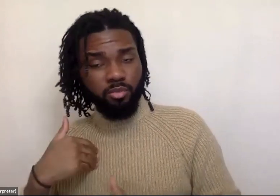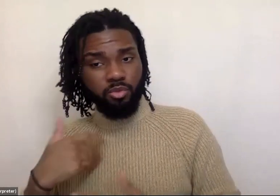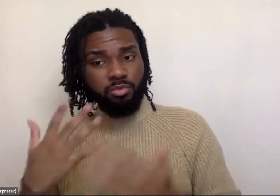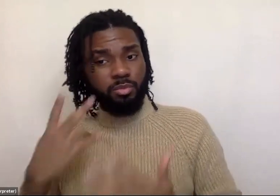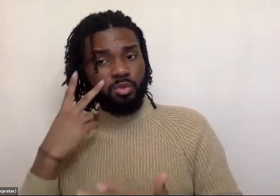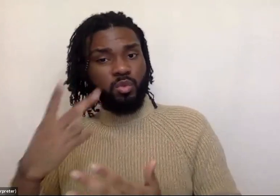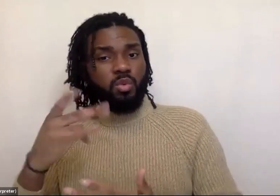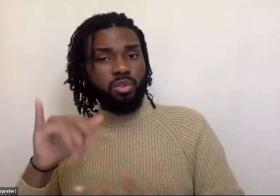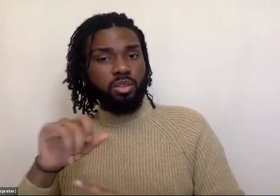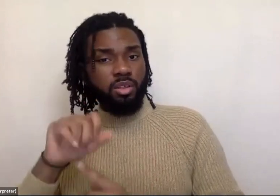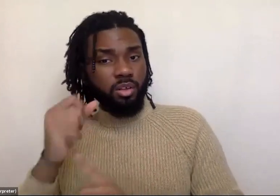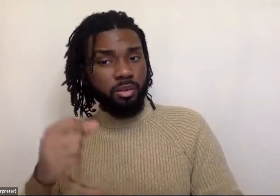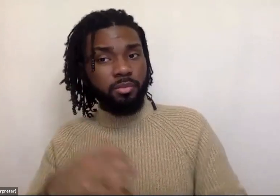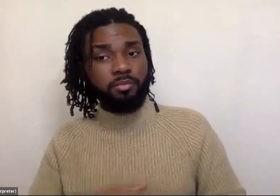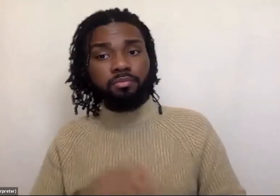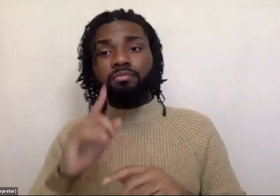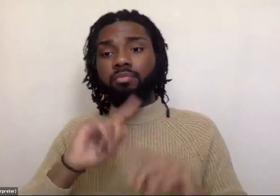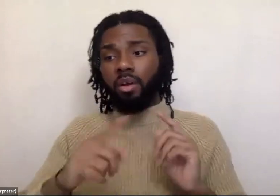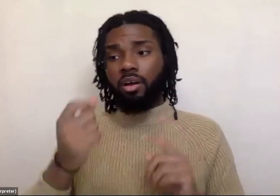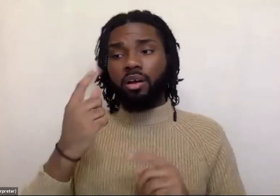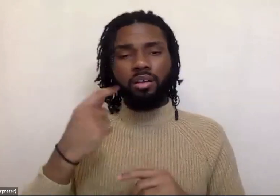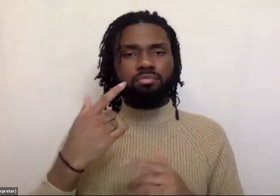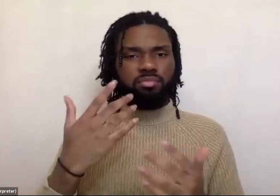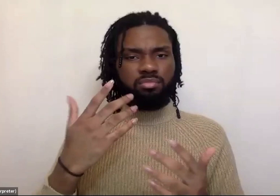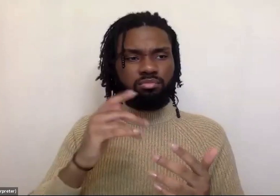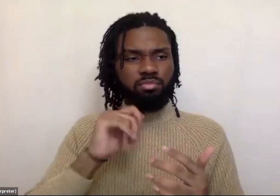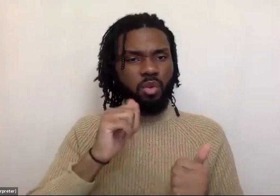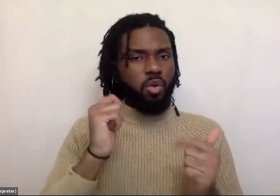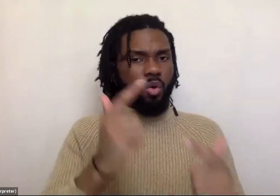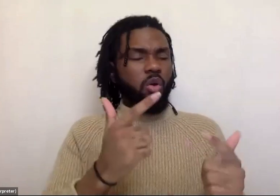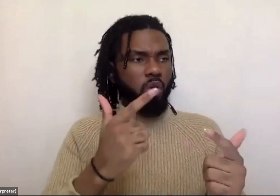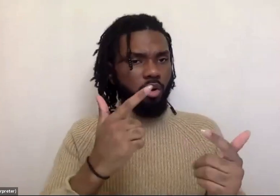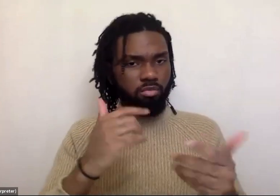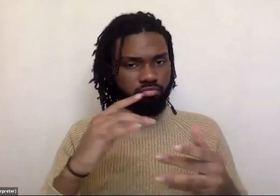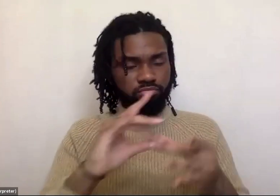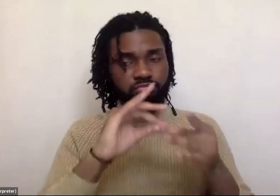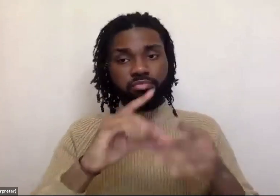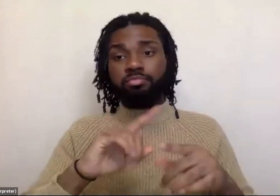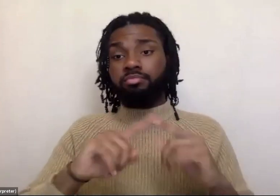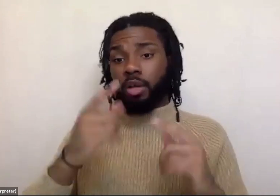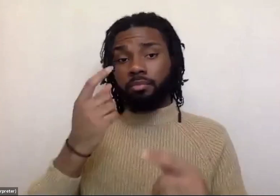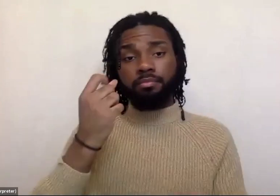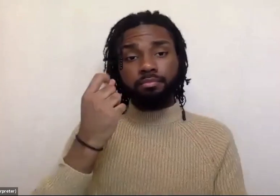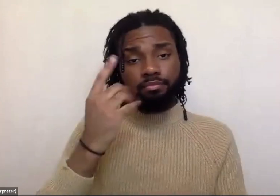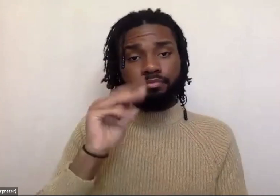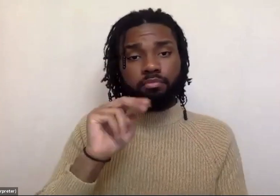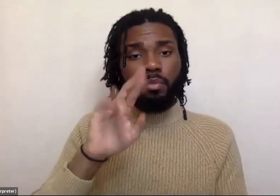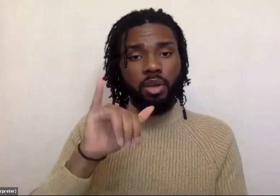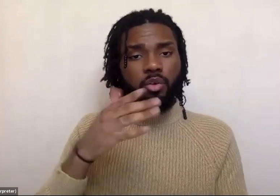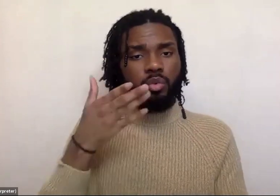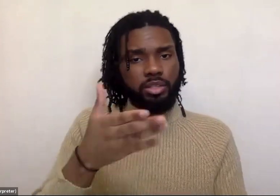it. Although not all of them were. So Mary King certainly had been there before I got there. And,